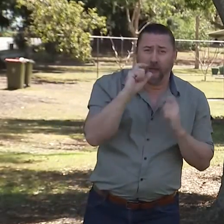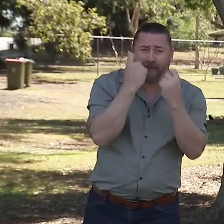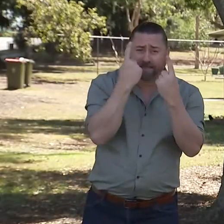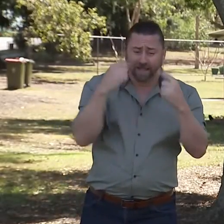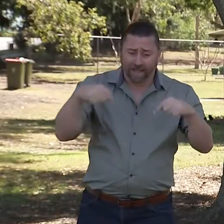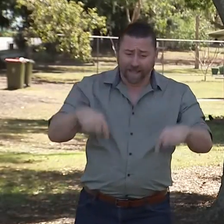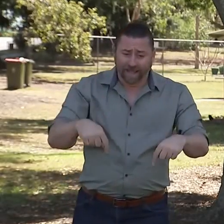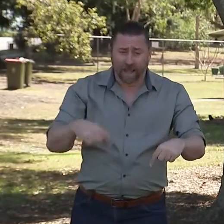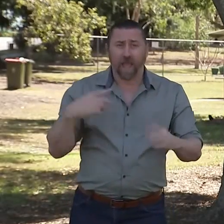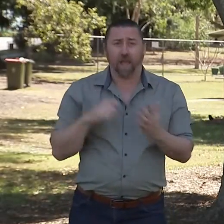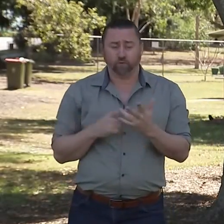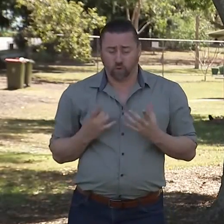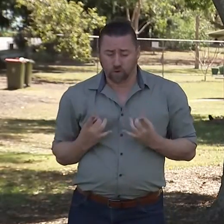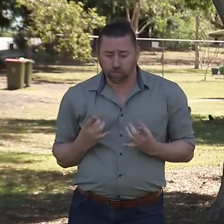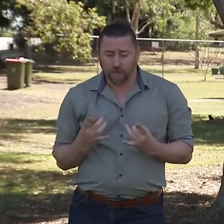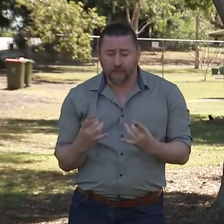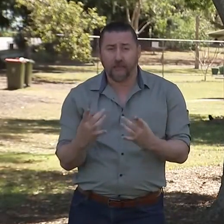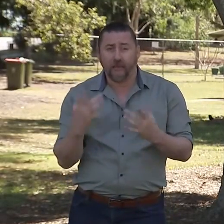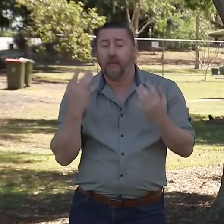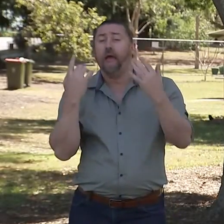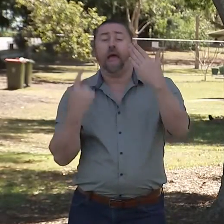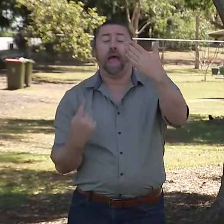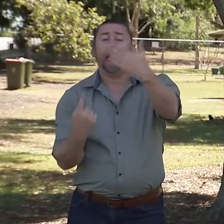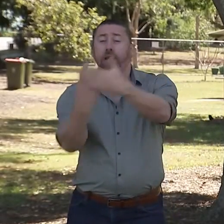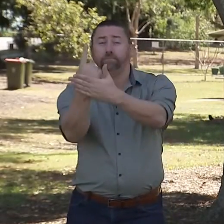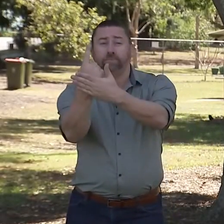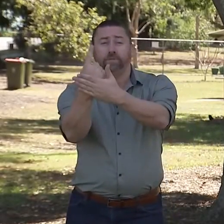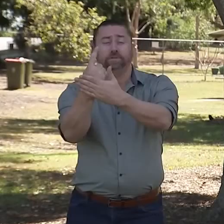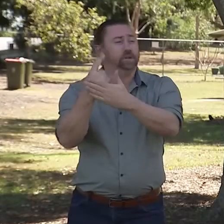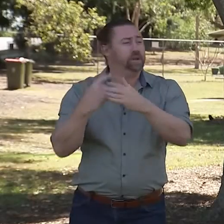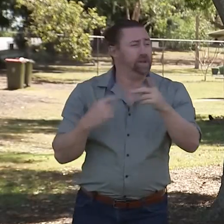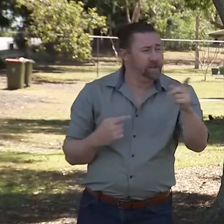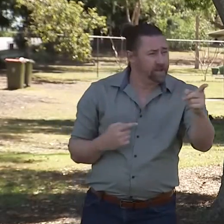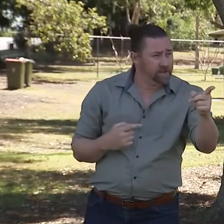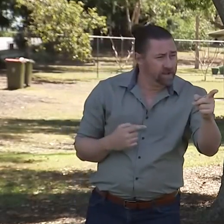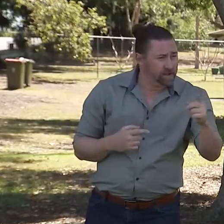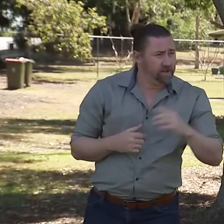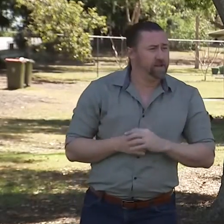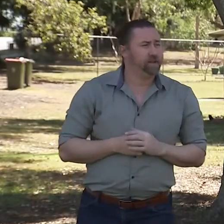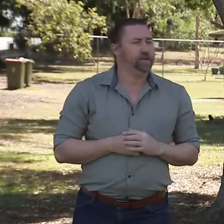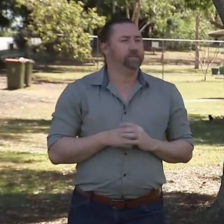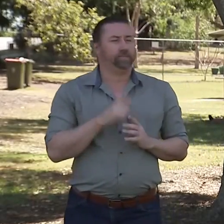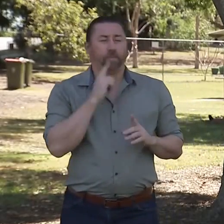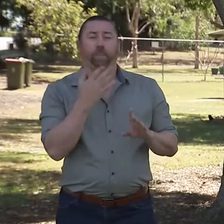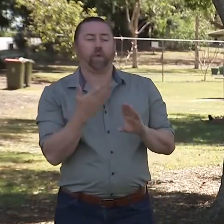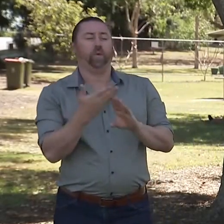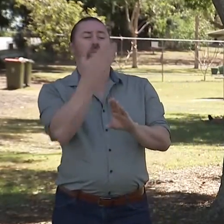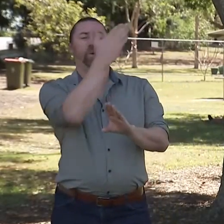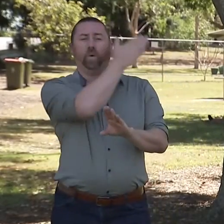get the work done to get it right. Now, we're looking... Sorry?